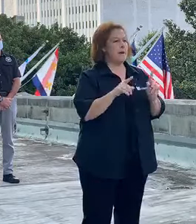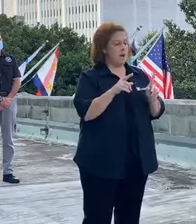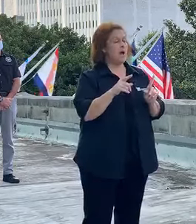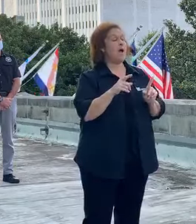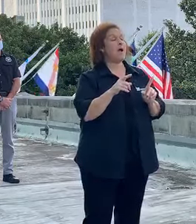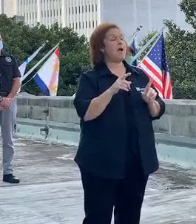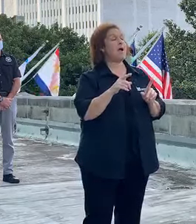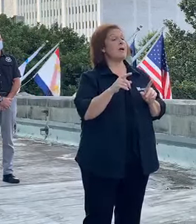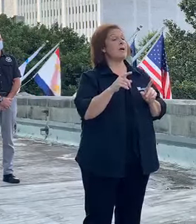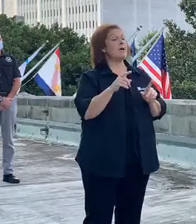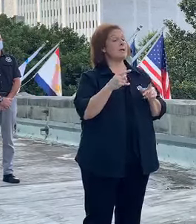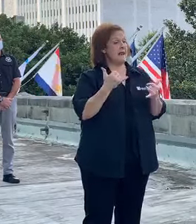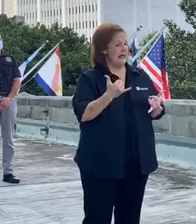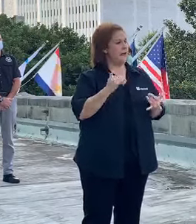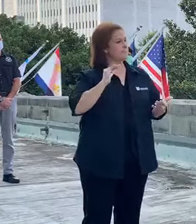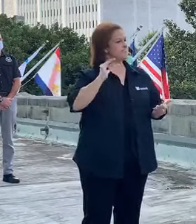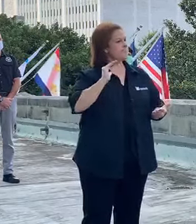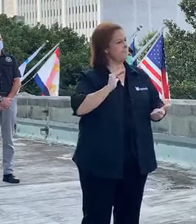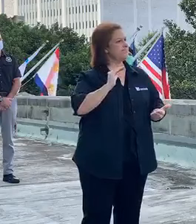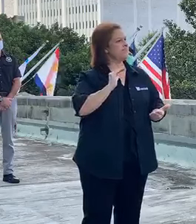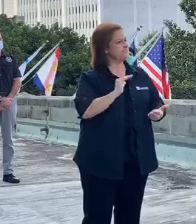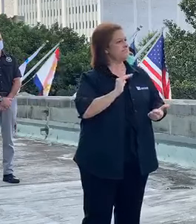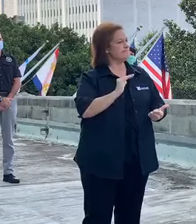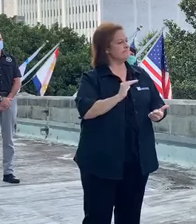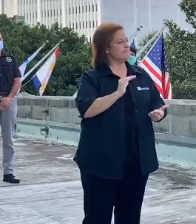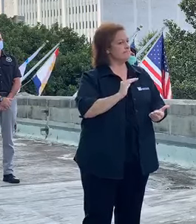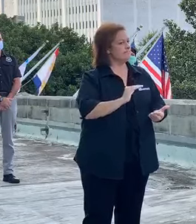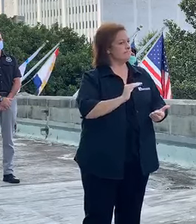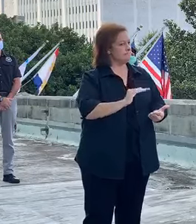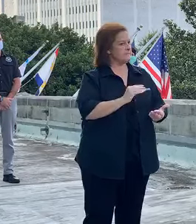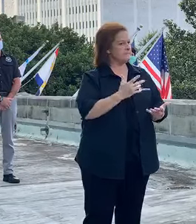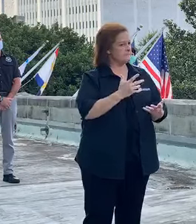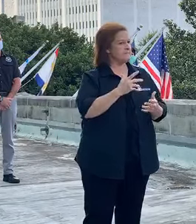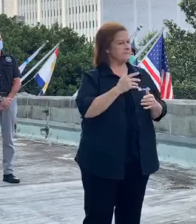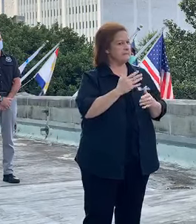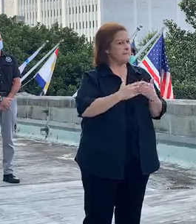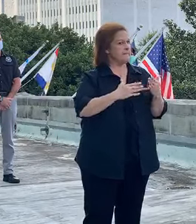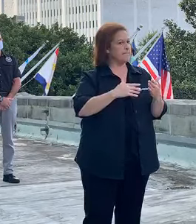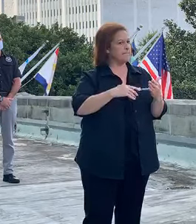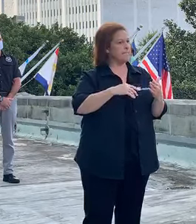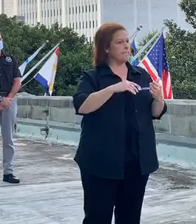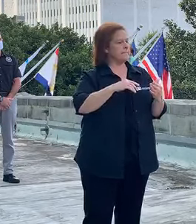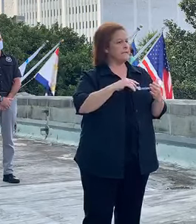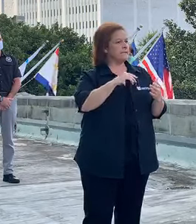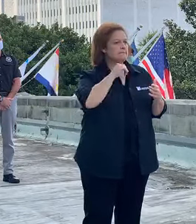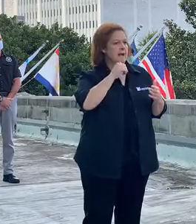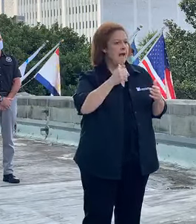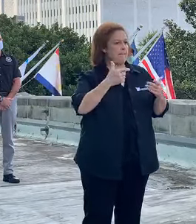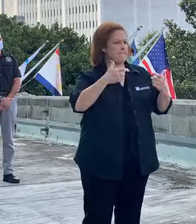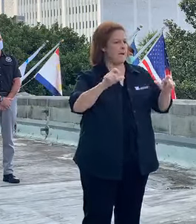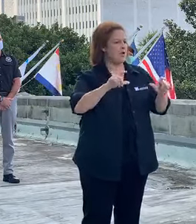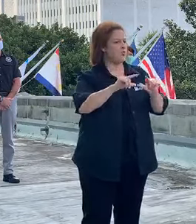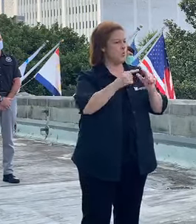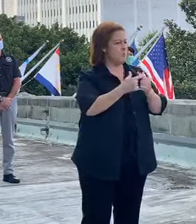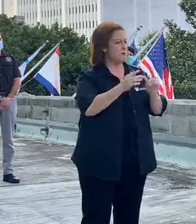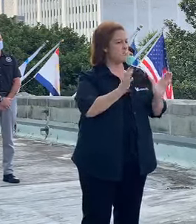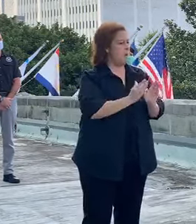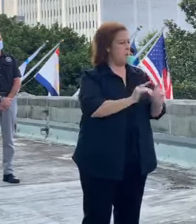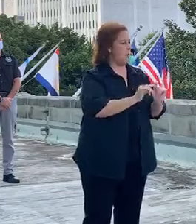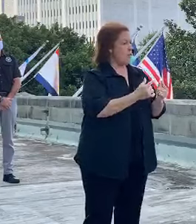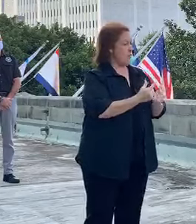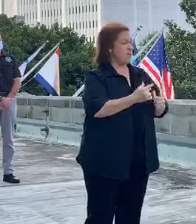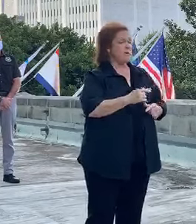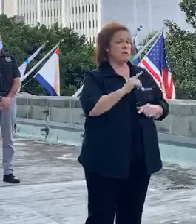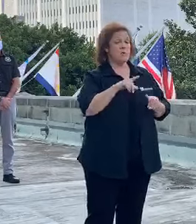those same reports, more of an informal gathering rather than a formal gathering. But when called, the New